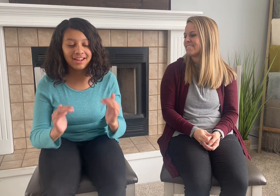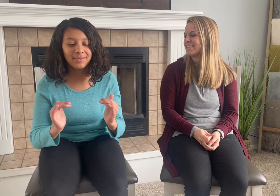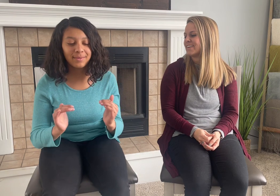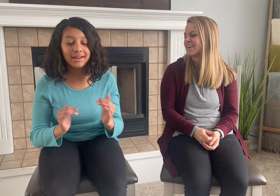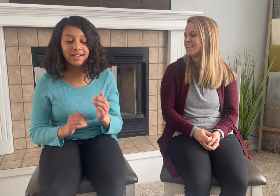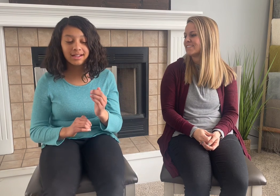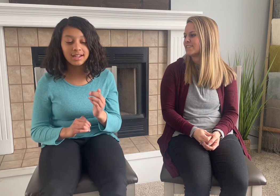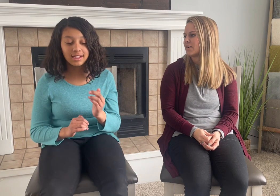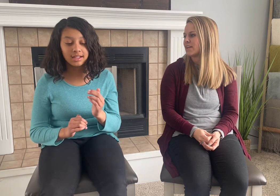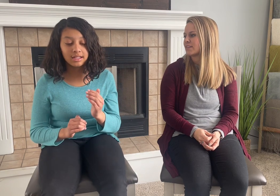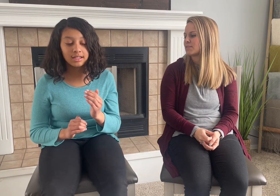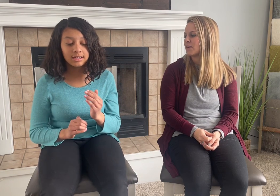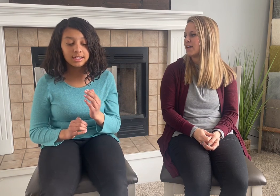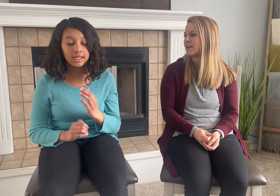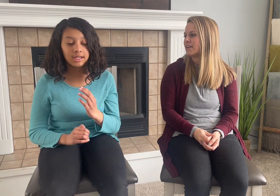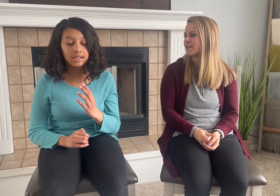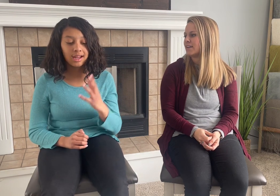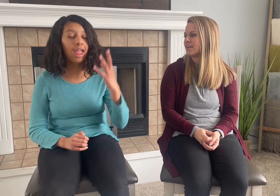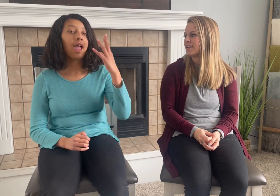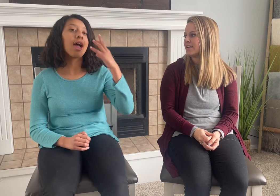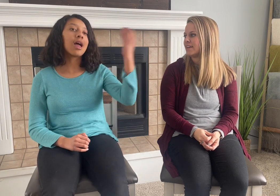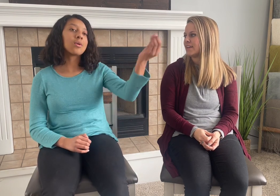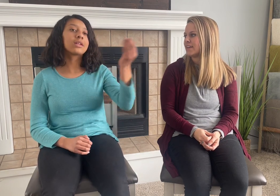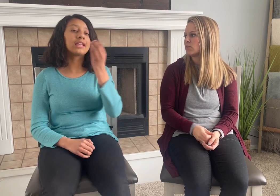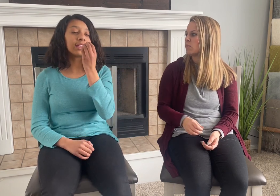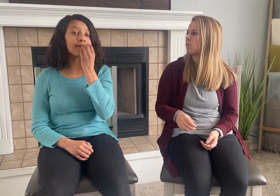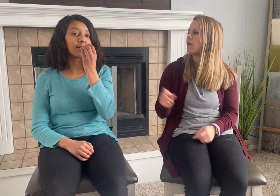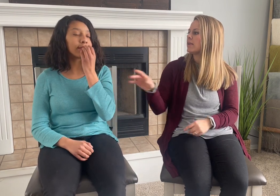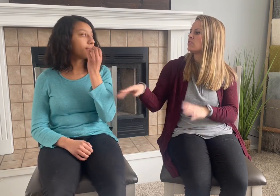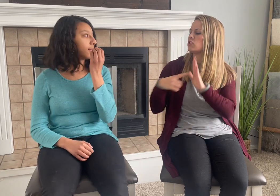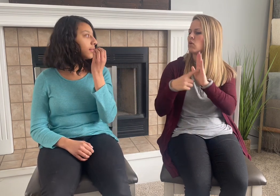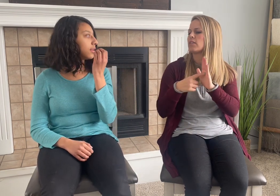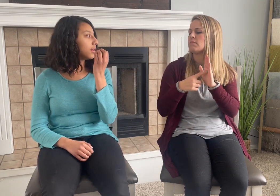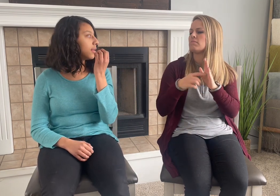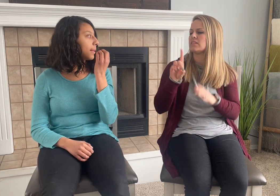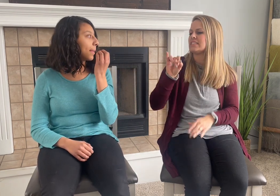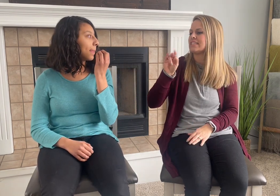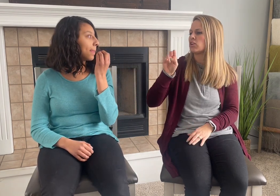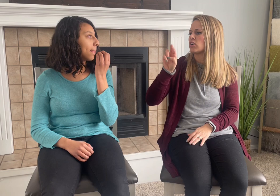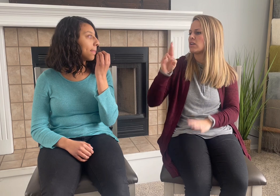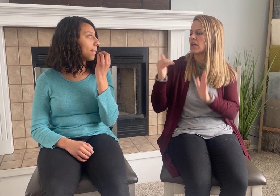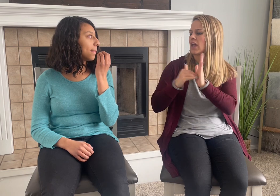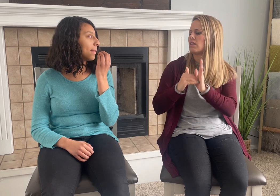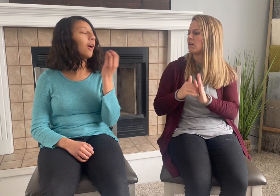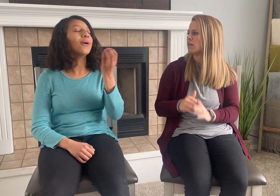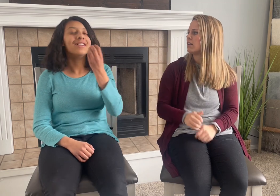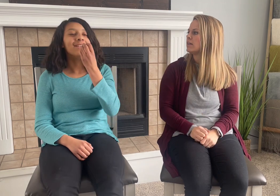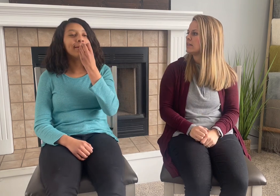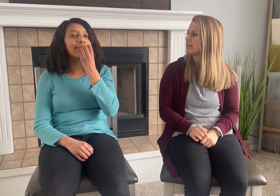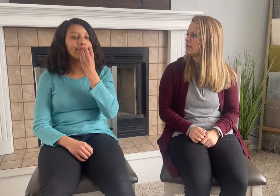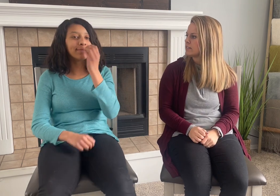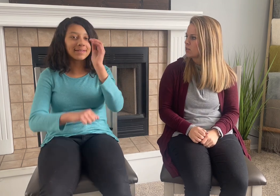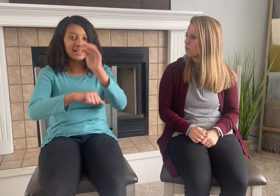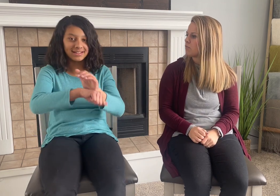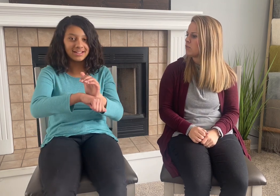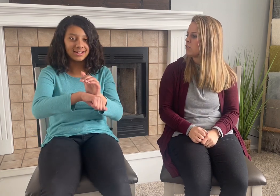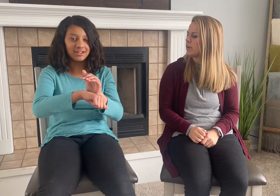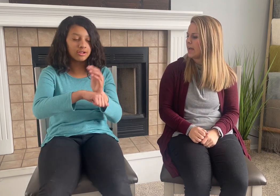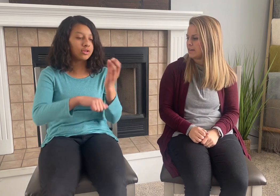All right. So our next one, boy, show them dinner again. So food at